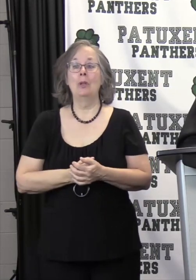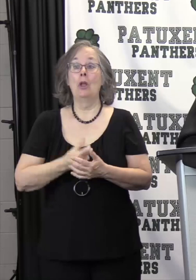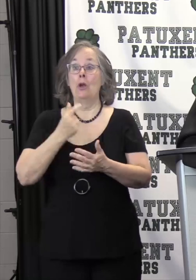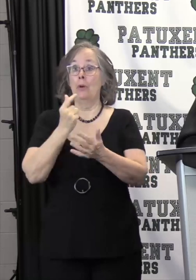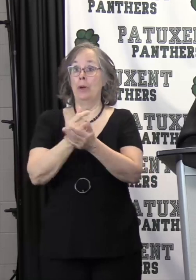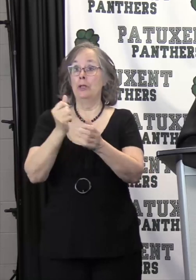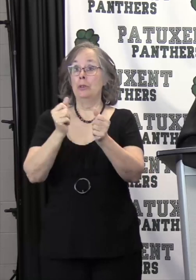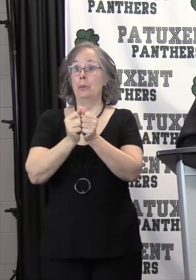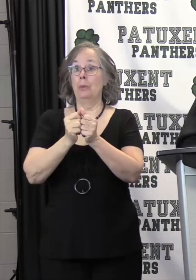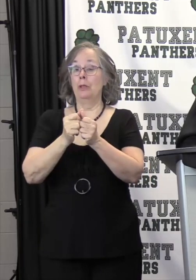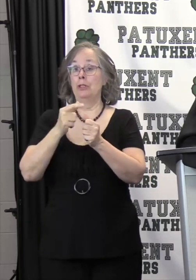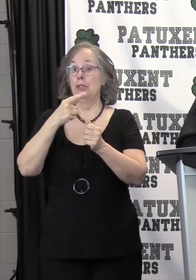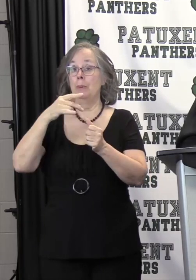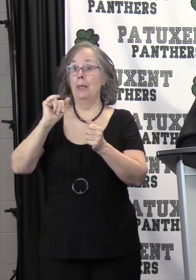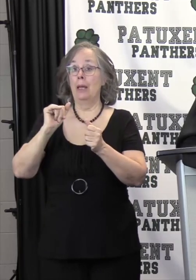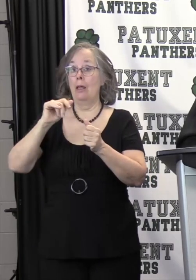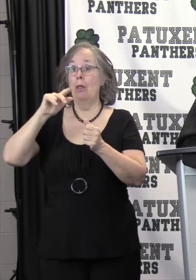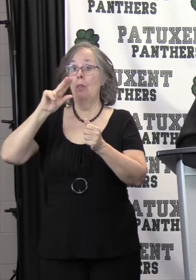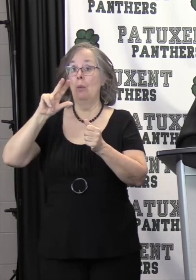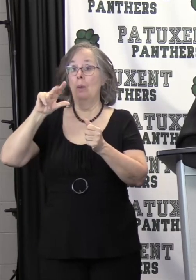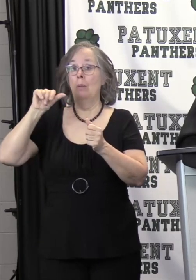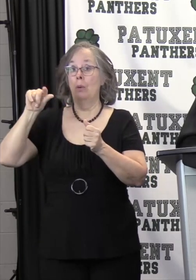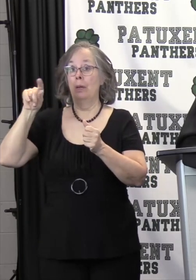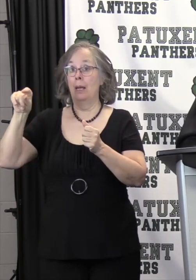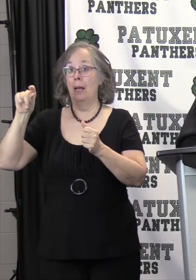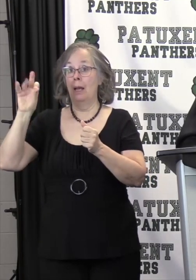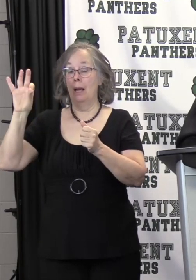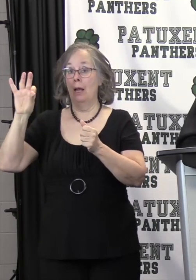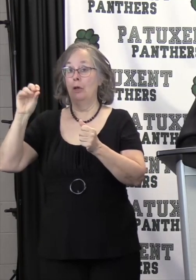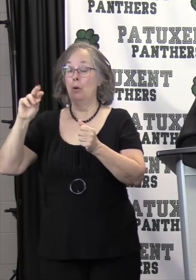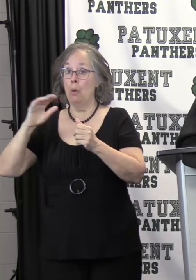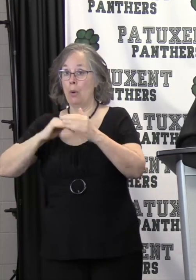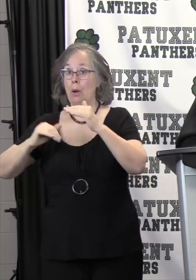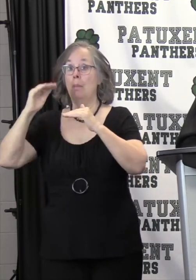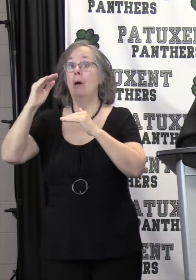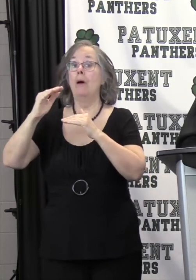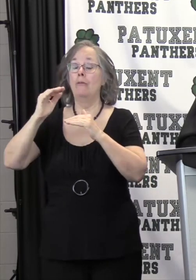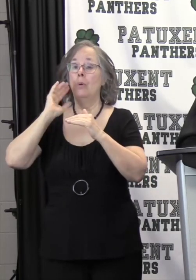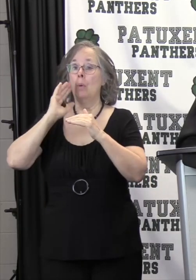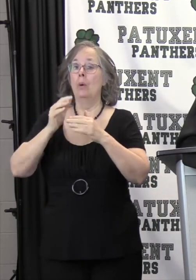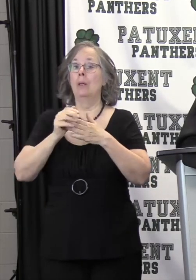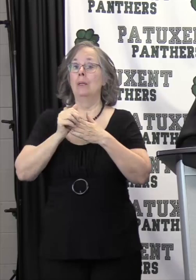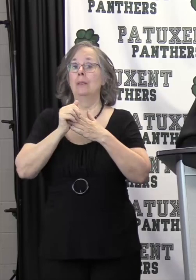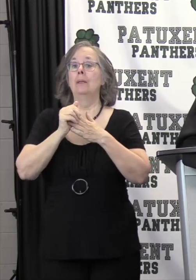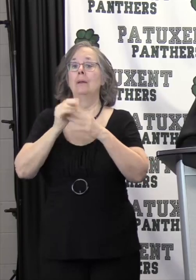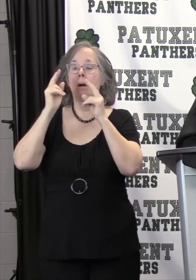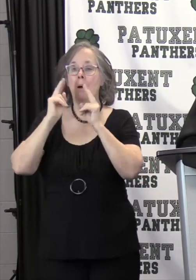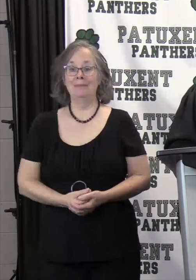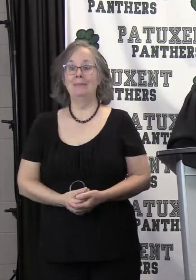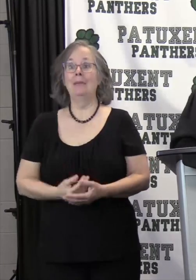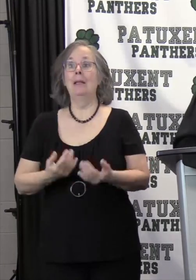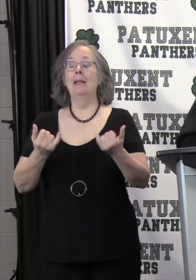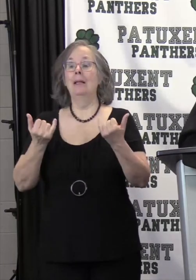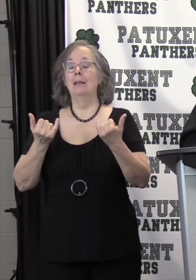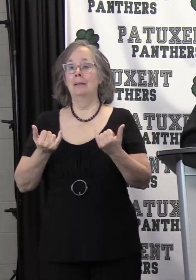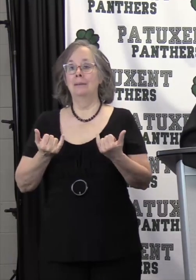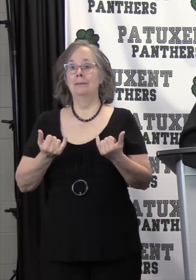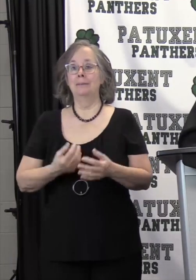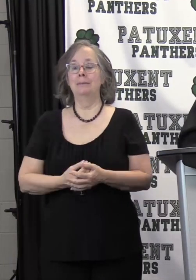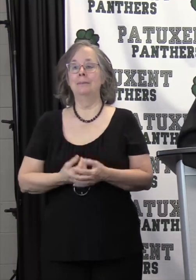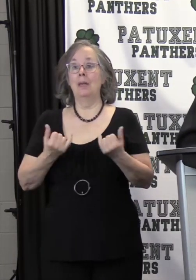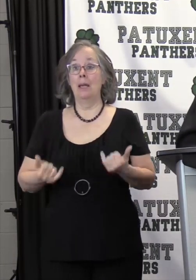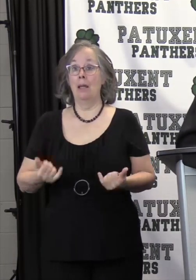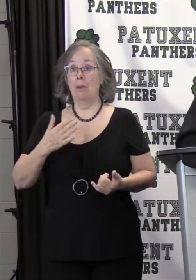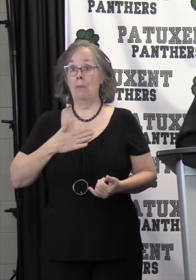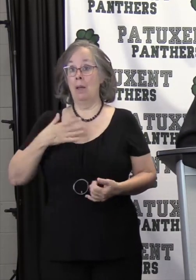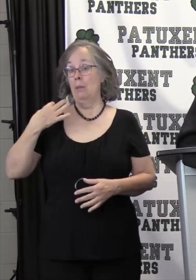Graduates with an overall GPA of 3.9 or greater will lead the recognition of students and are considered graduates with distinction.